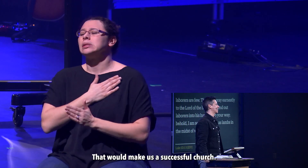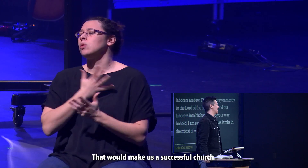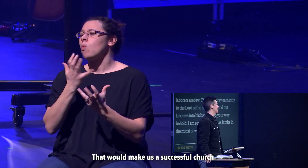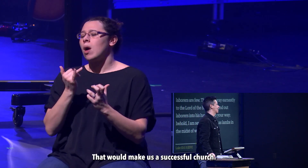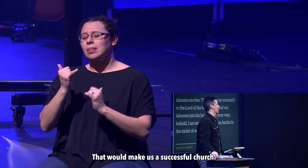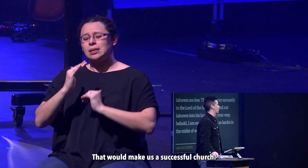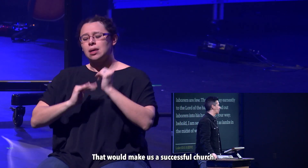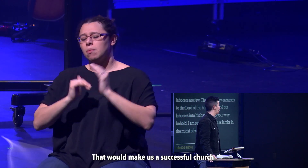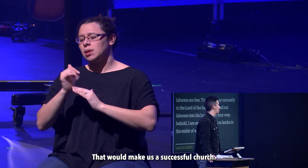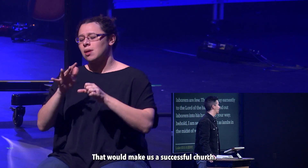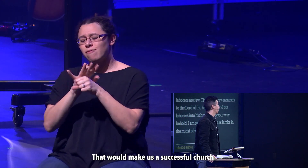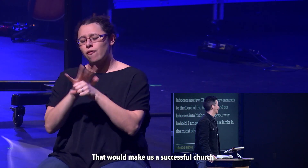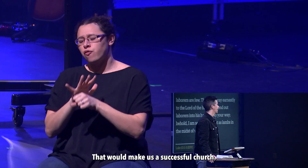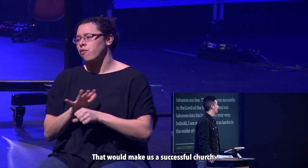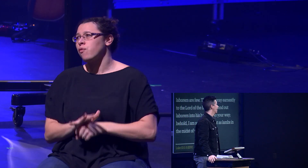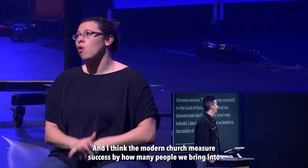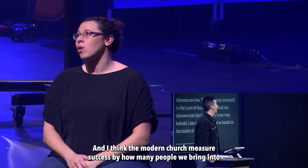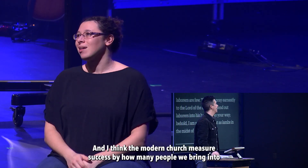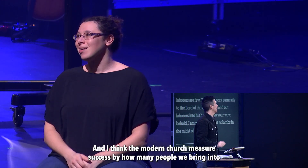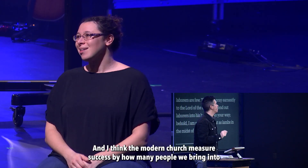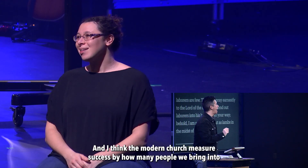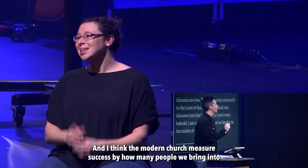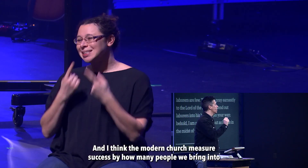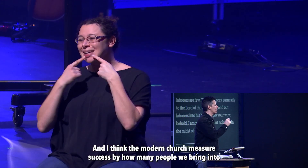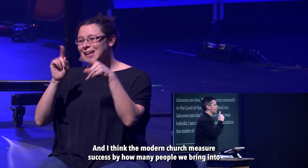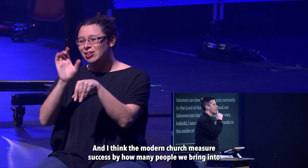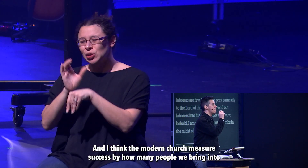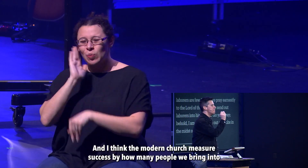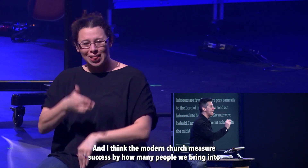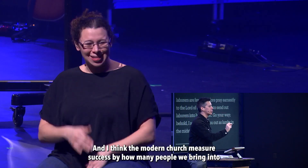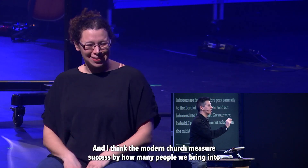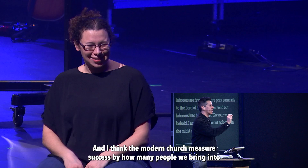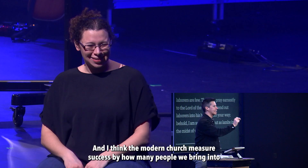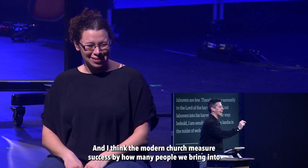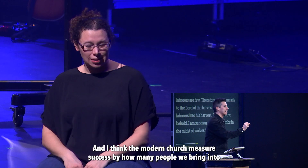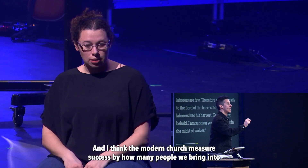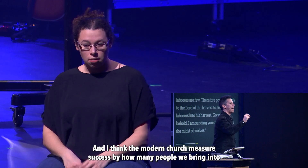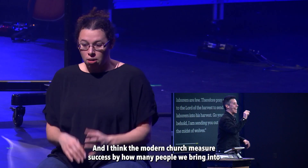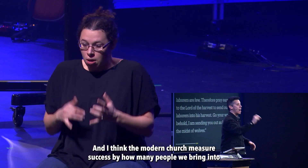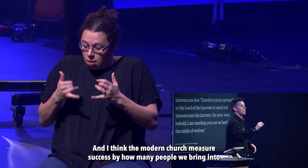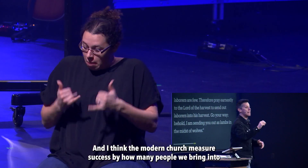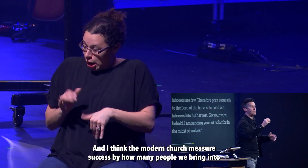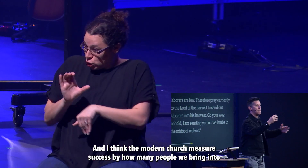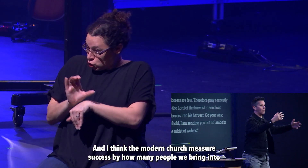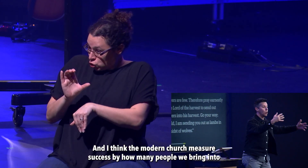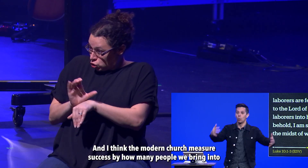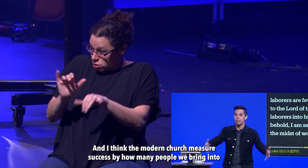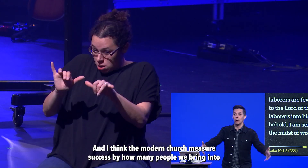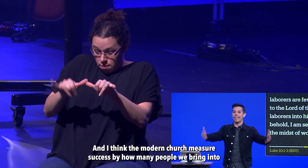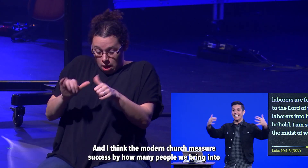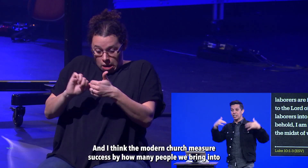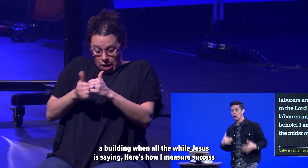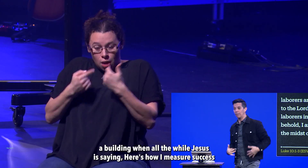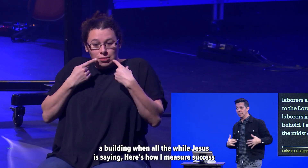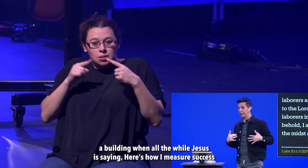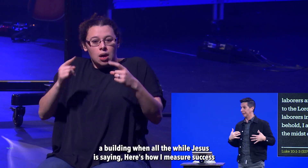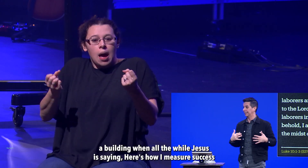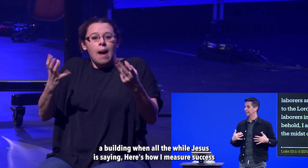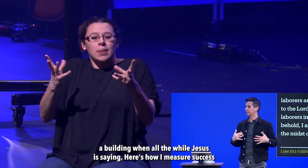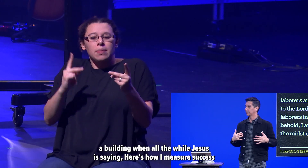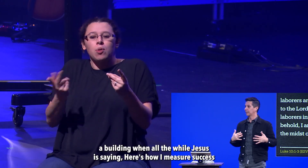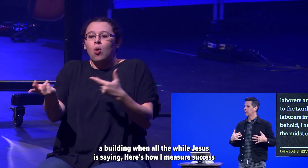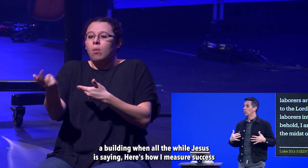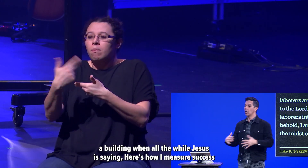us a successful church. And I think the modern church measures success by how many people we bring into a